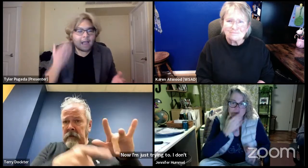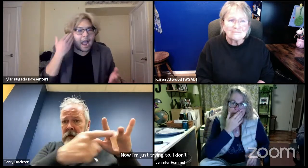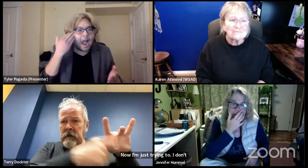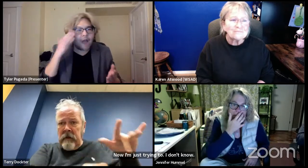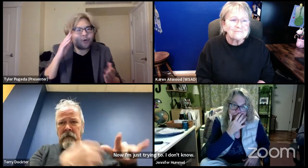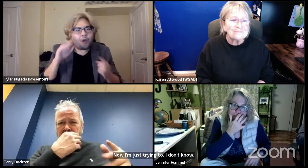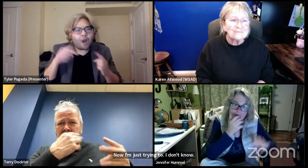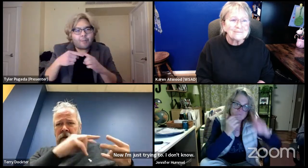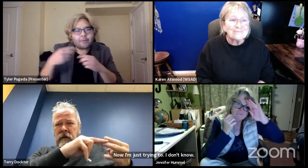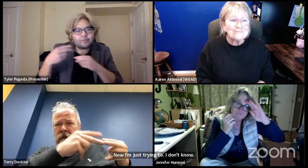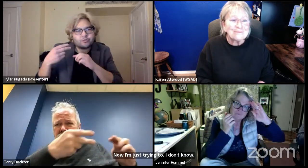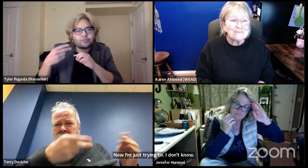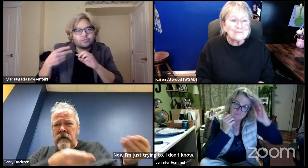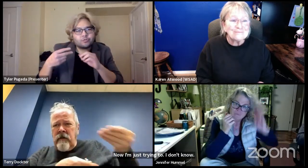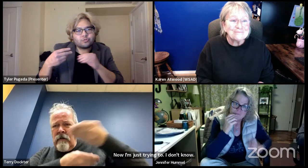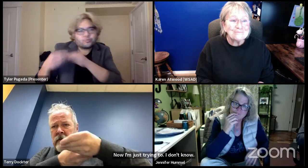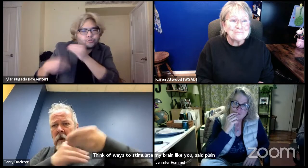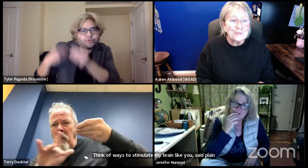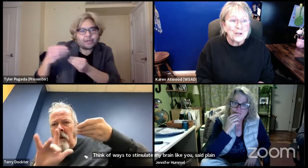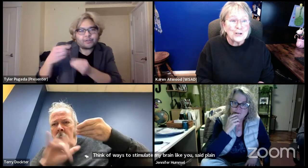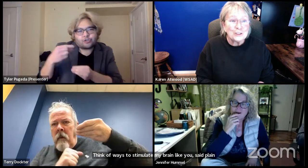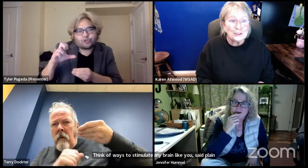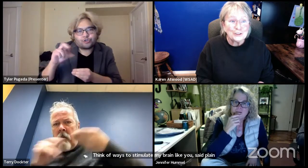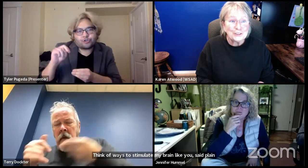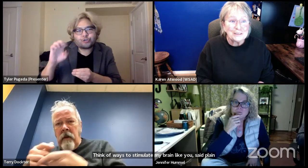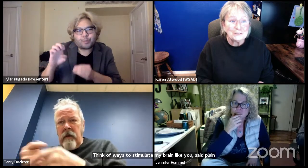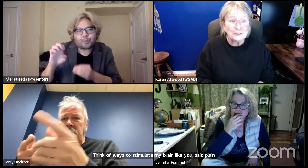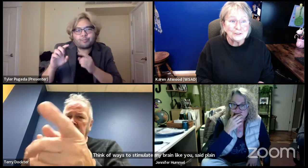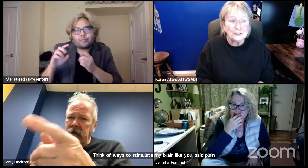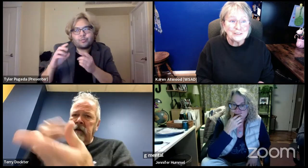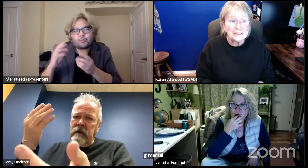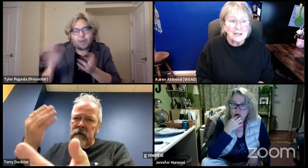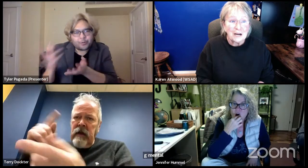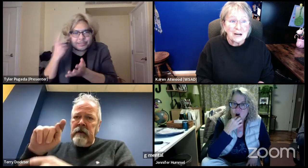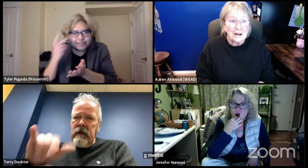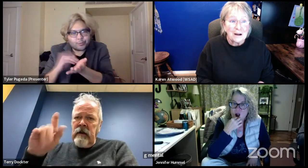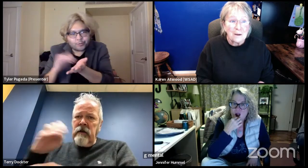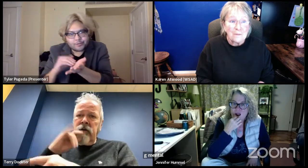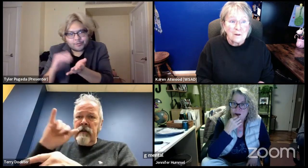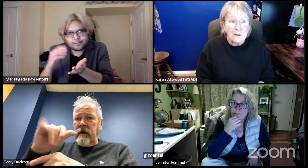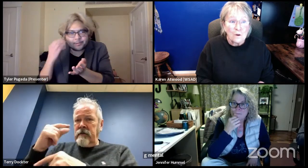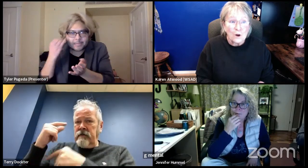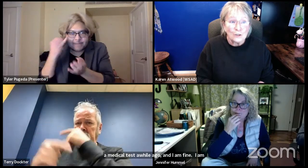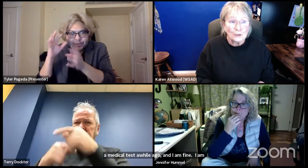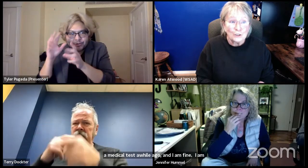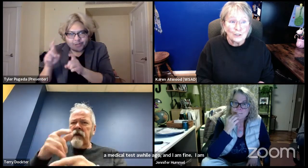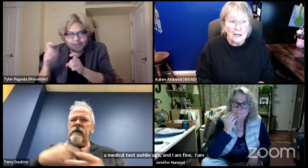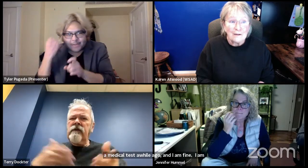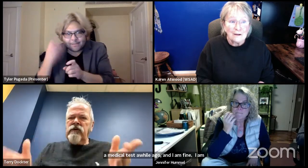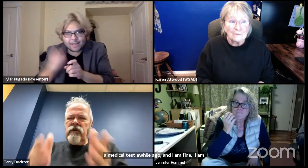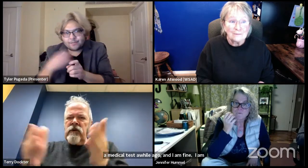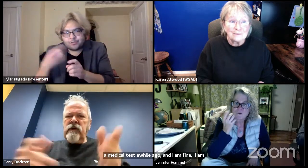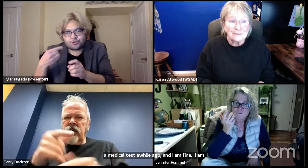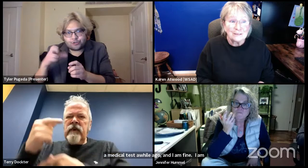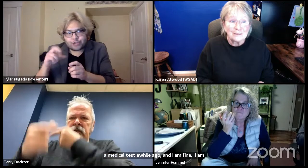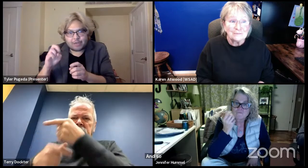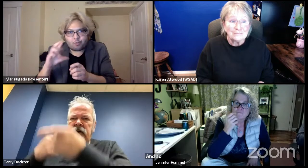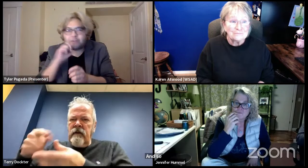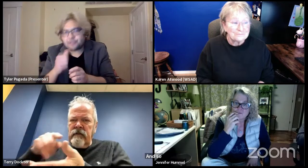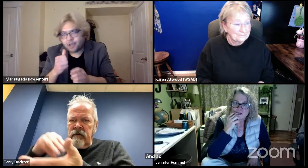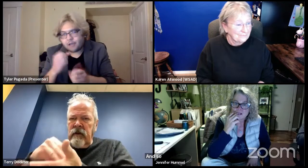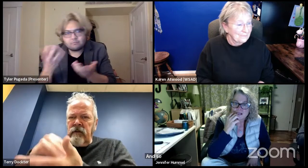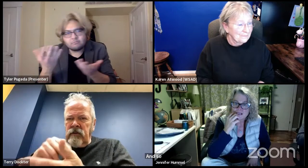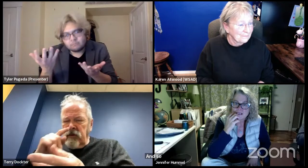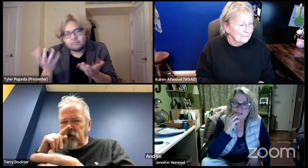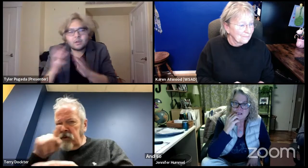it's going to bypass me and go into a next generation? Tyler says, well, I can't talk too much about the genes specifically. I strongly encourage you to